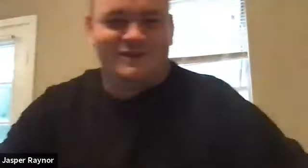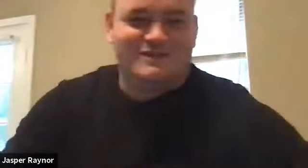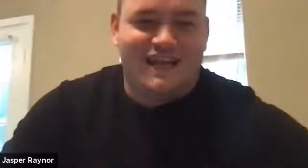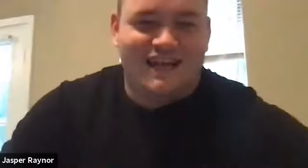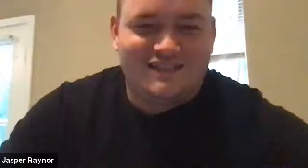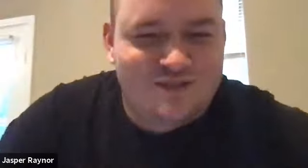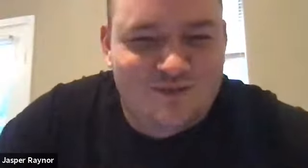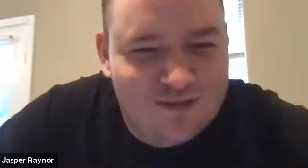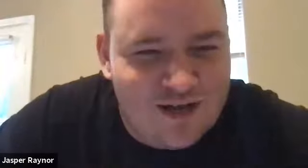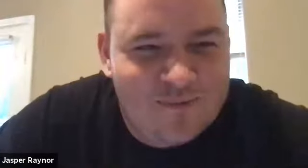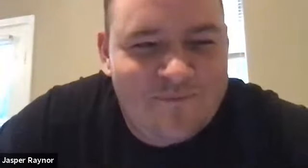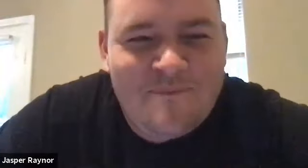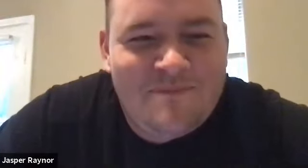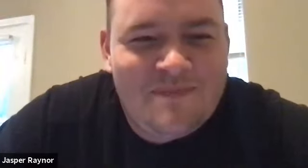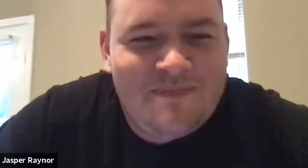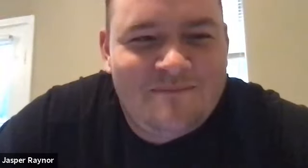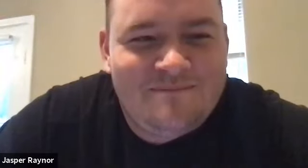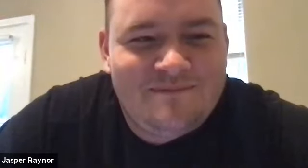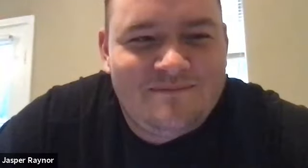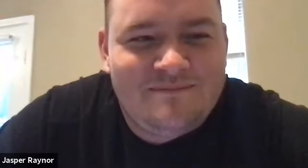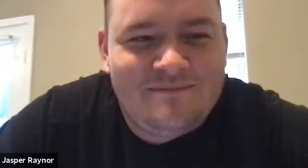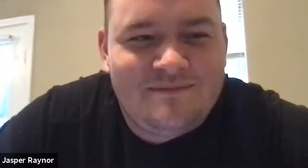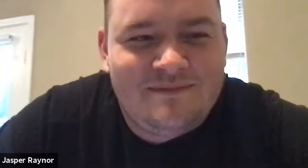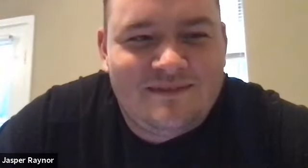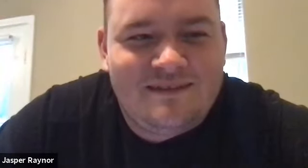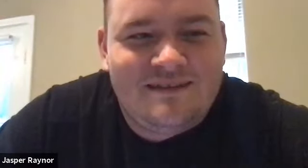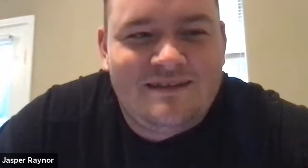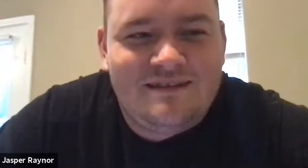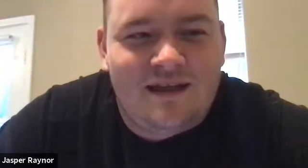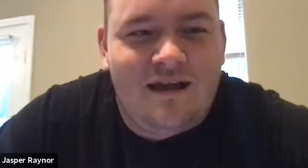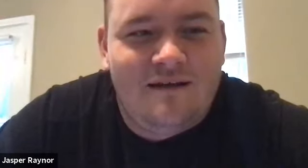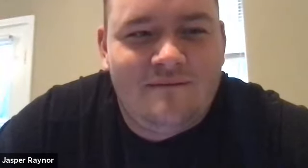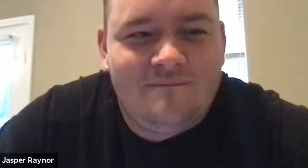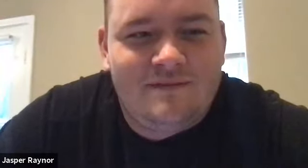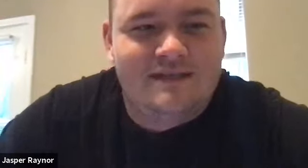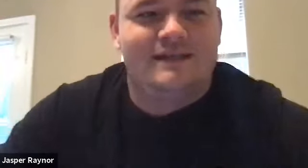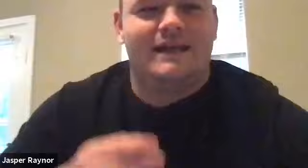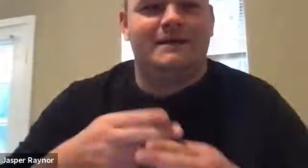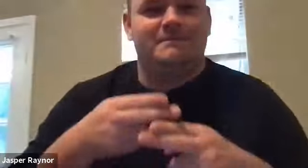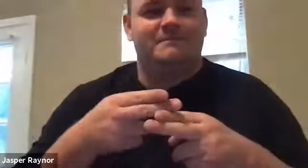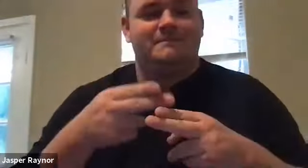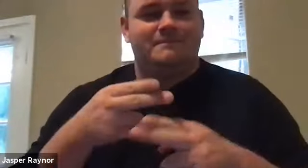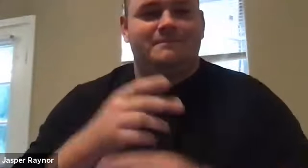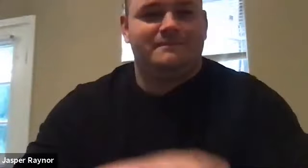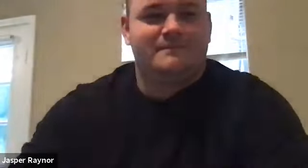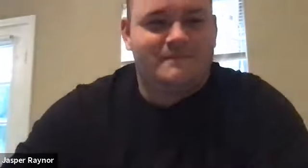Who's next? Crystal, you want to go? All right. Can you see me? Uh-huh. Name